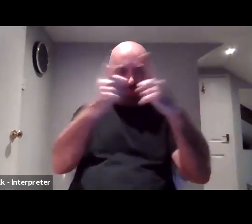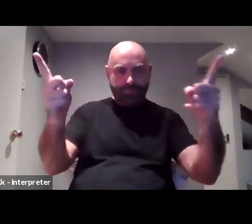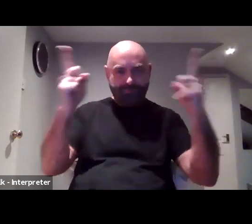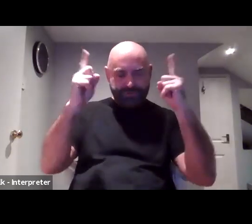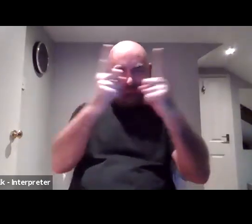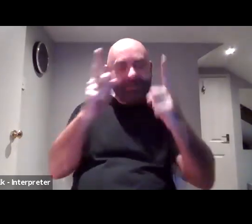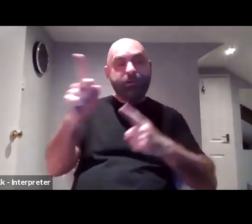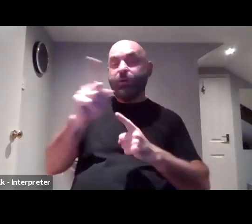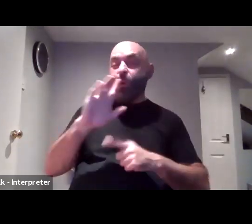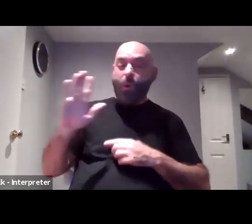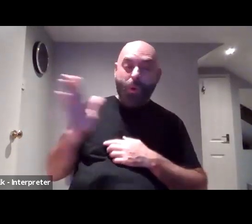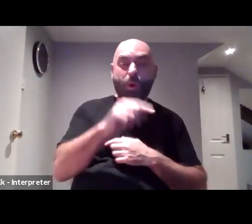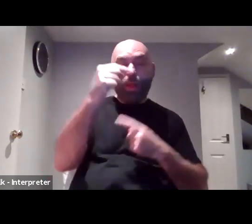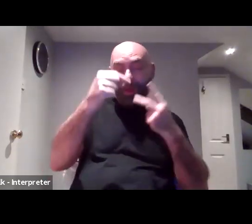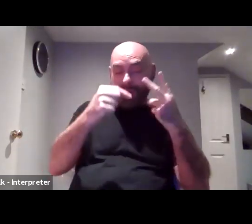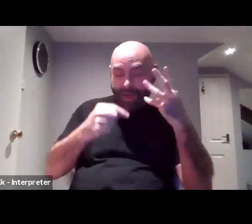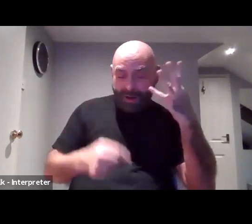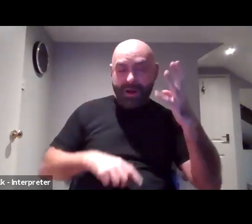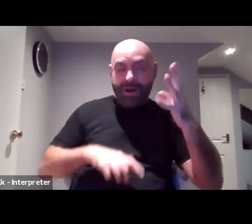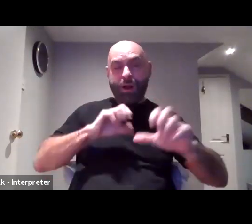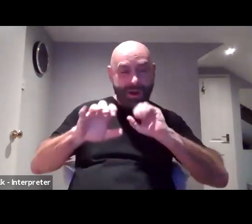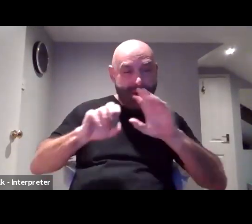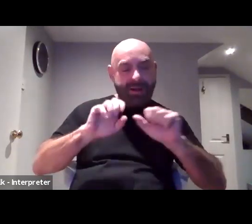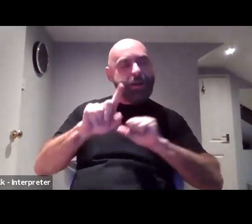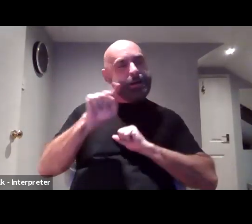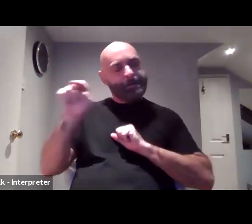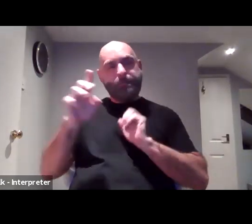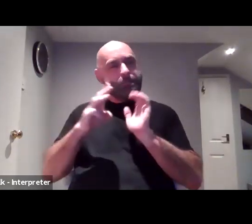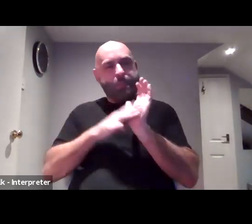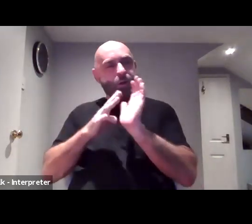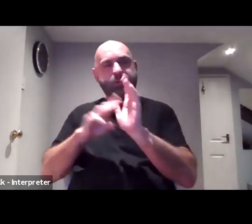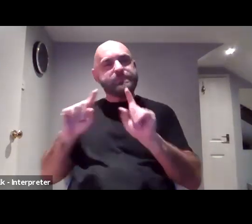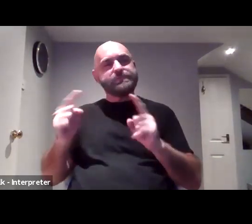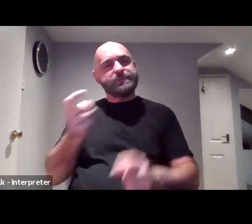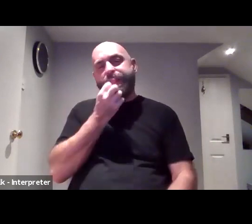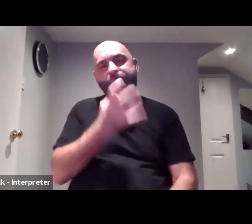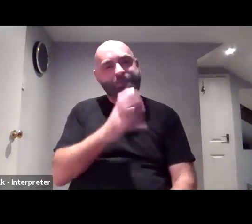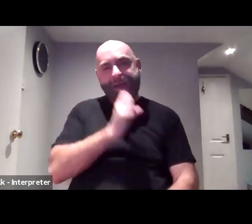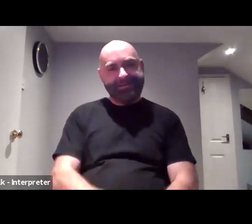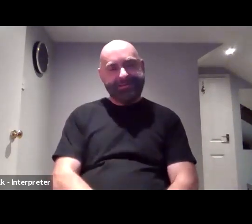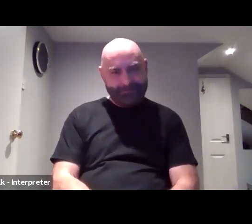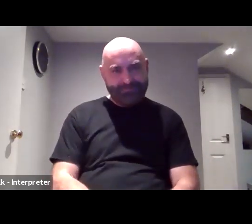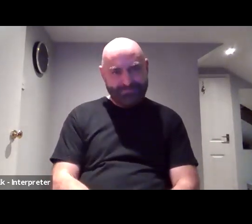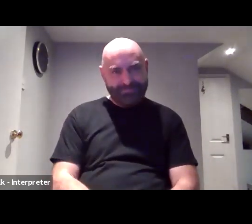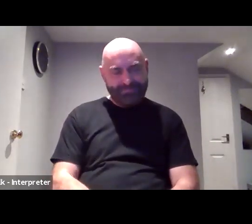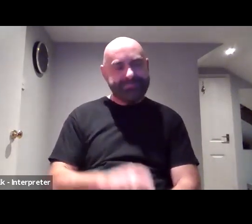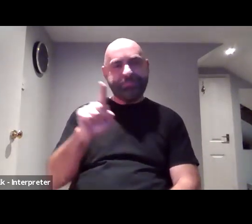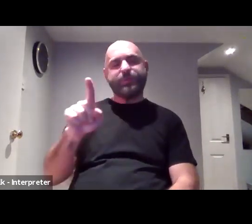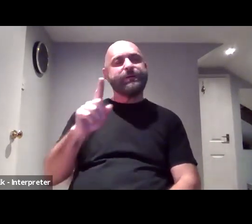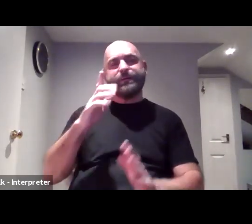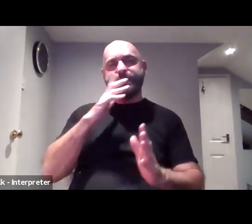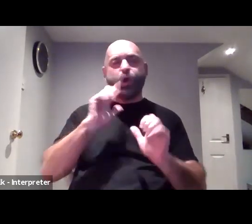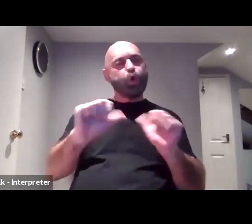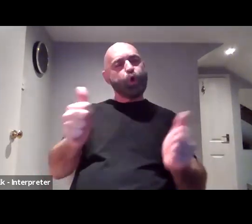But with all that, Professor Marmot is just a very lovely man, a thoroughly